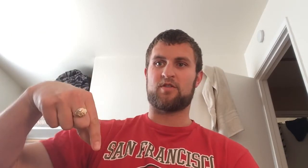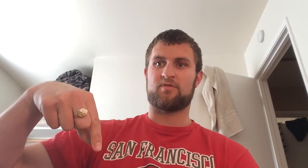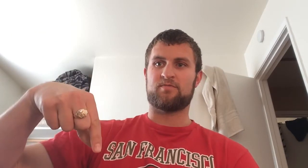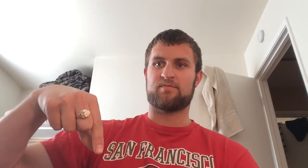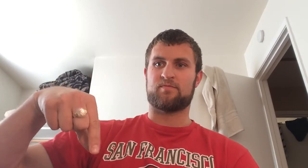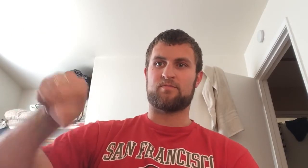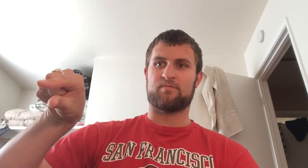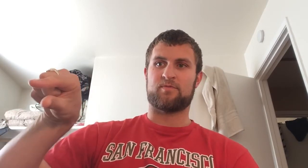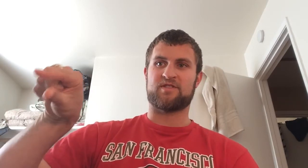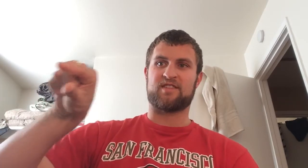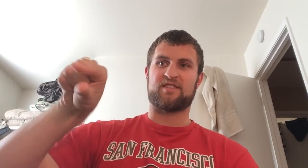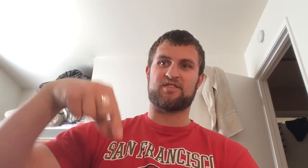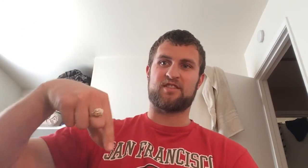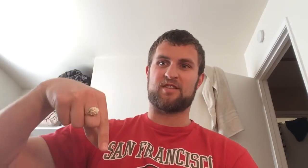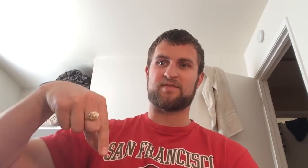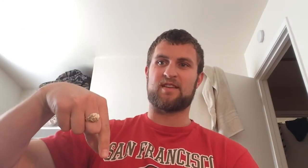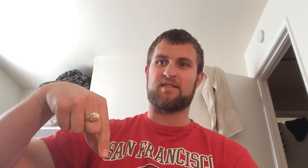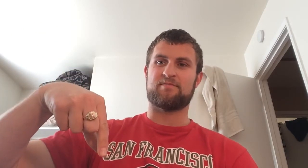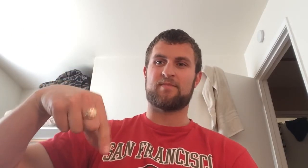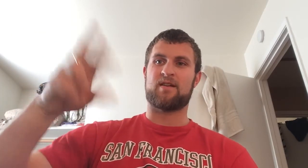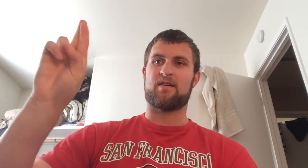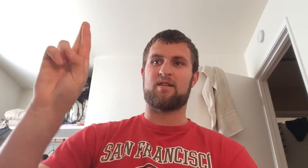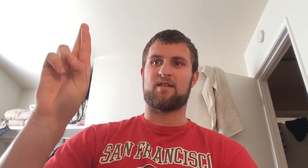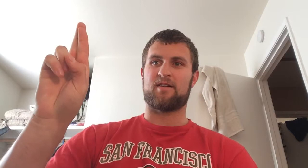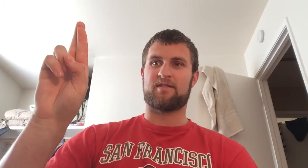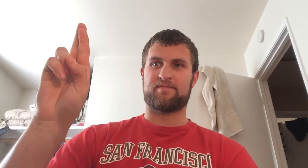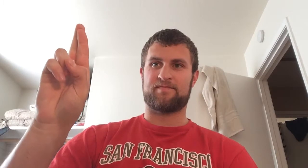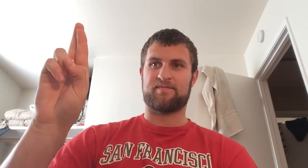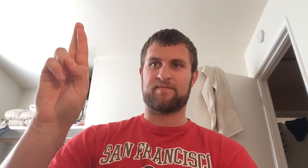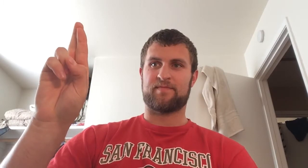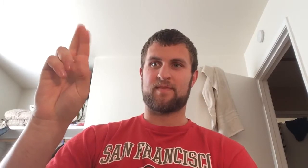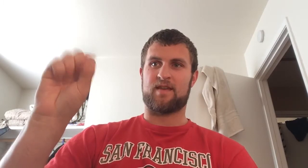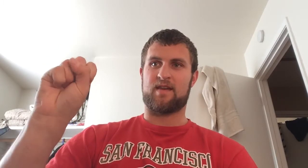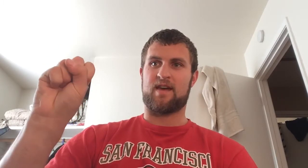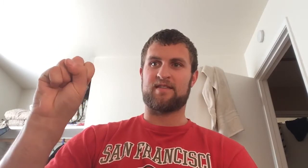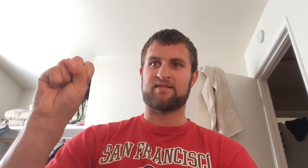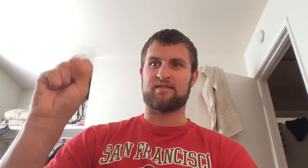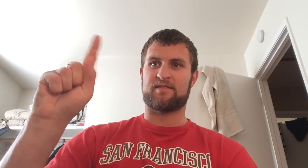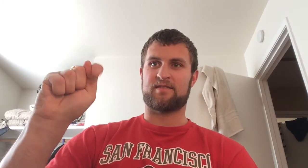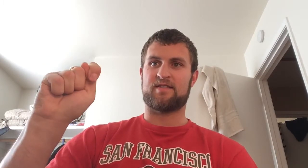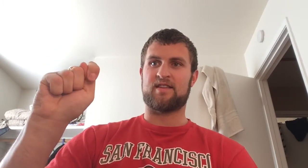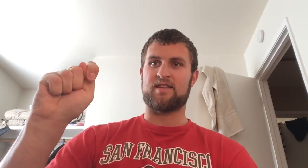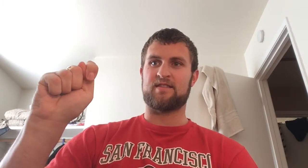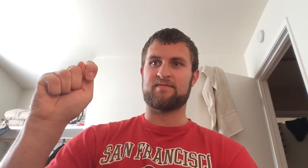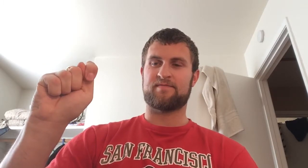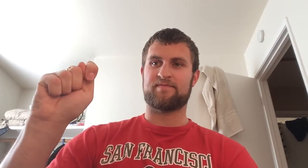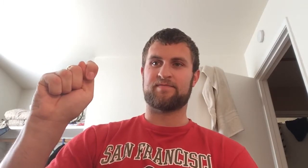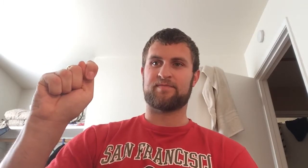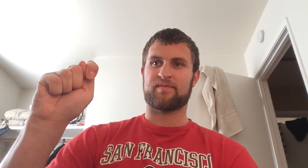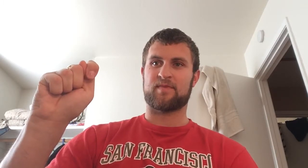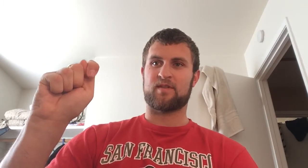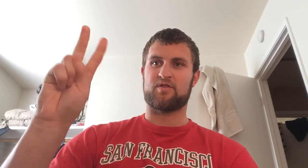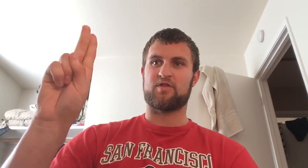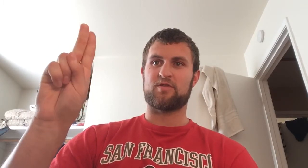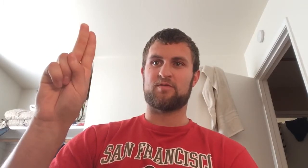Q, which is like the G upside down, R, S, T, U,